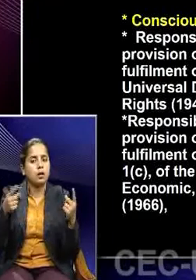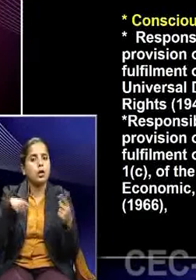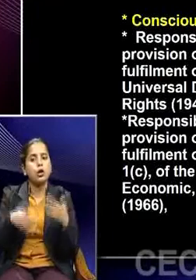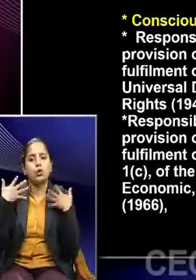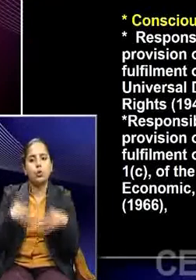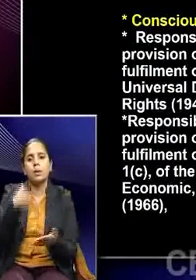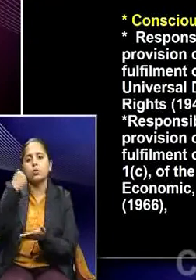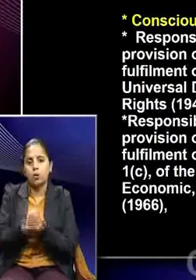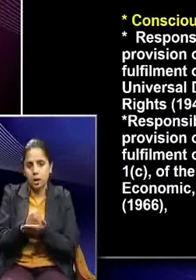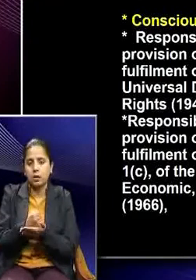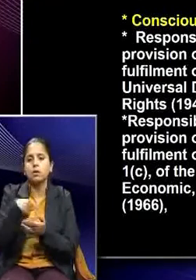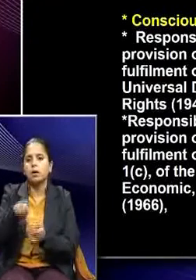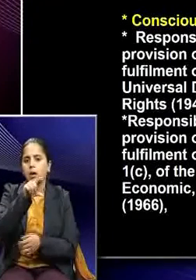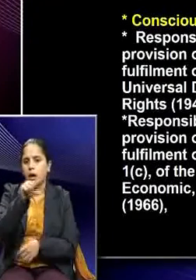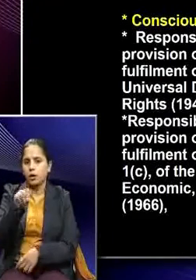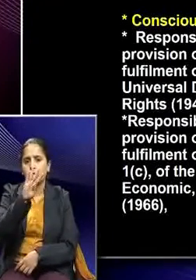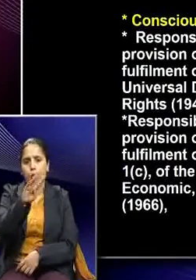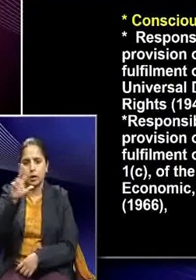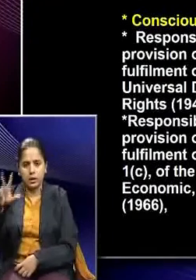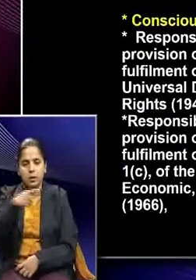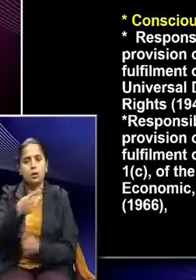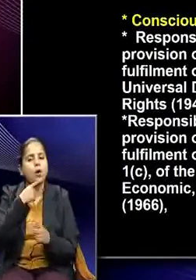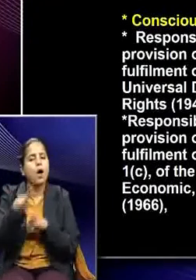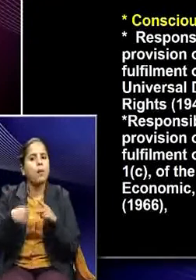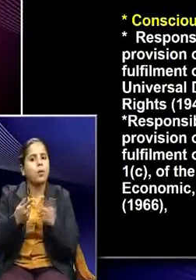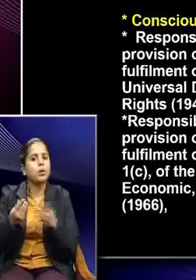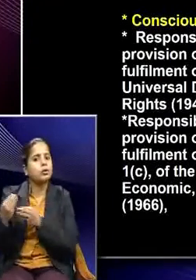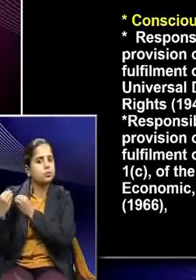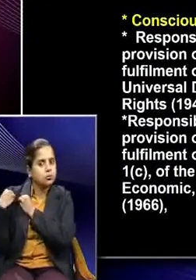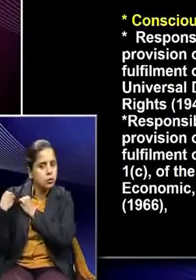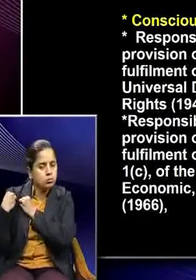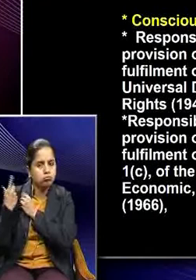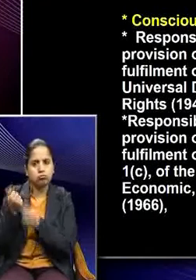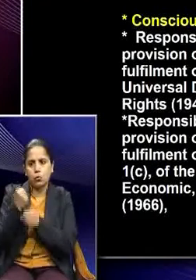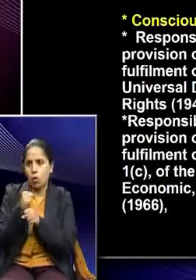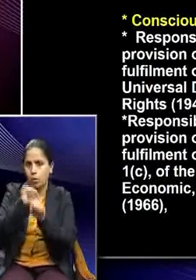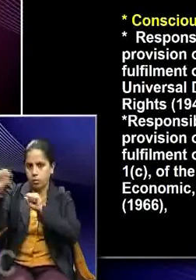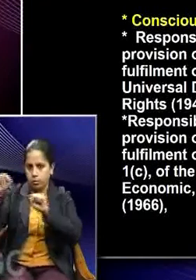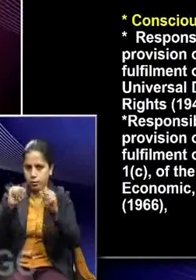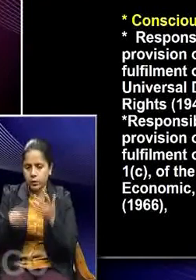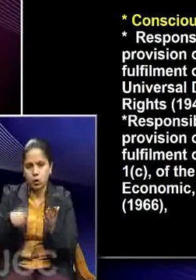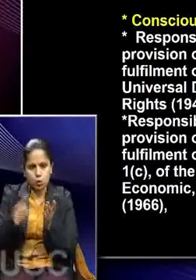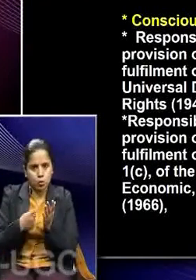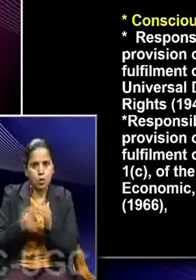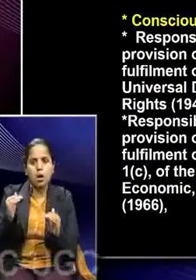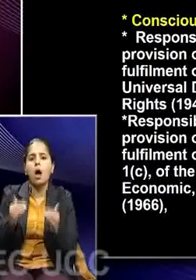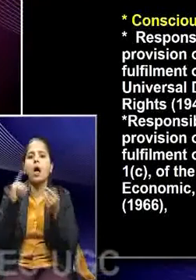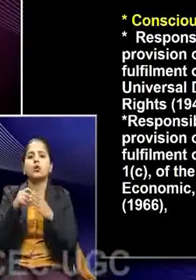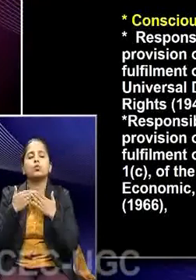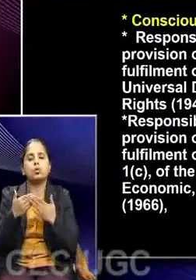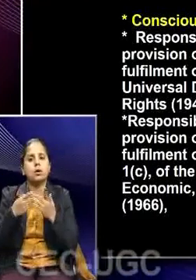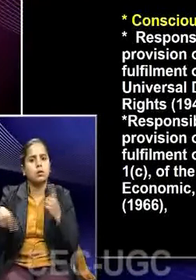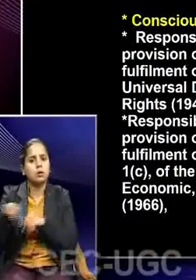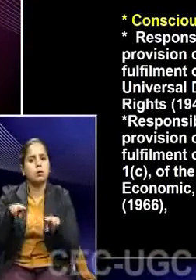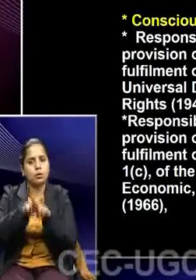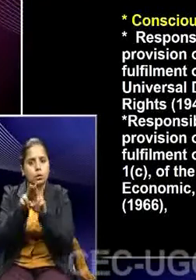Rights 1948. It talks about responsibility of the states for the provision of higher education in